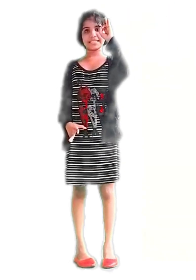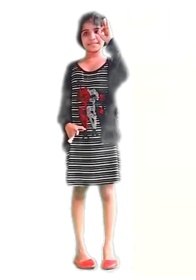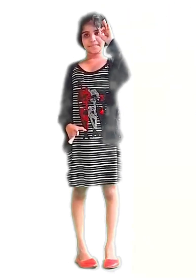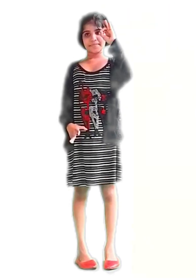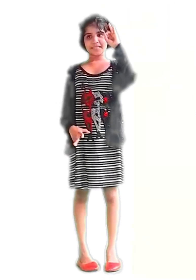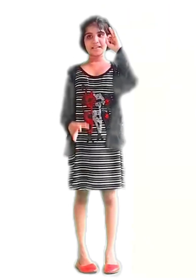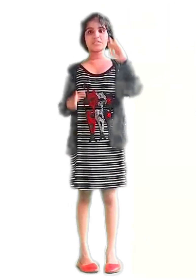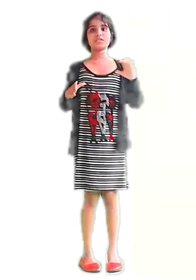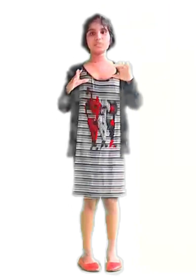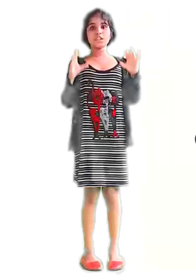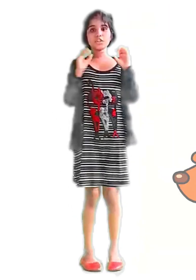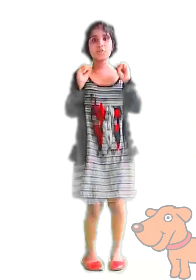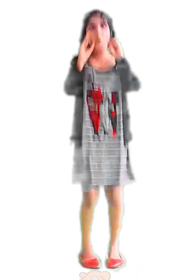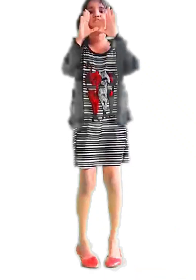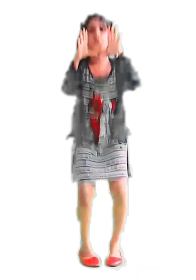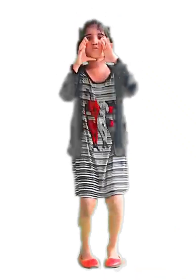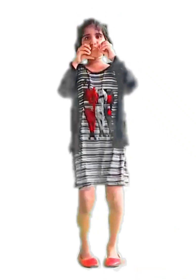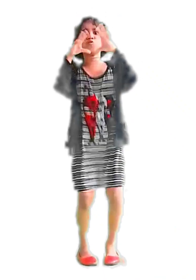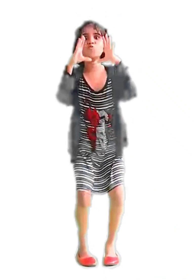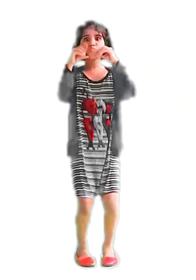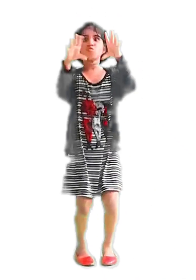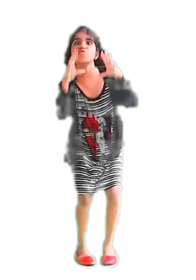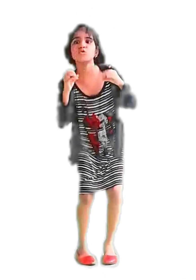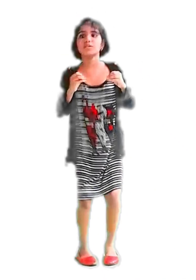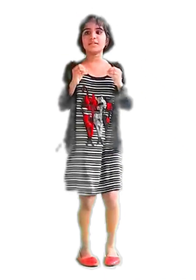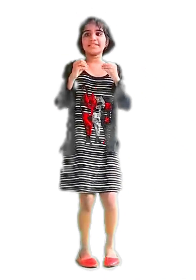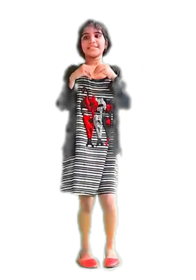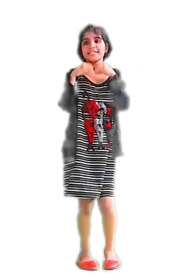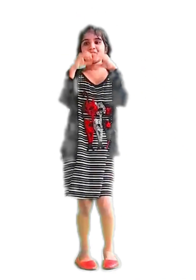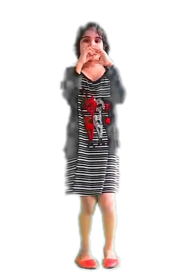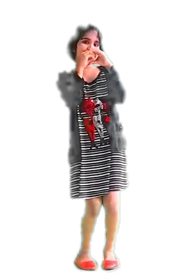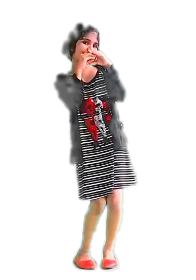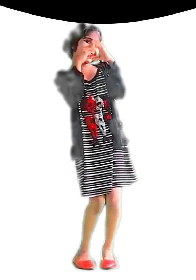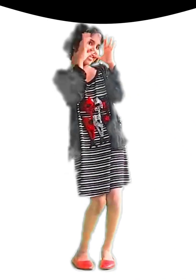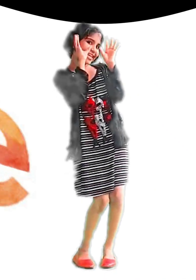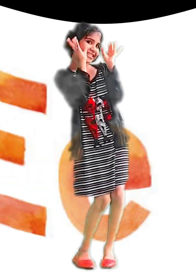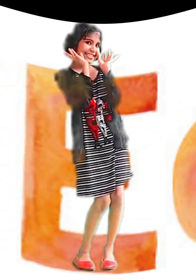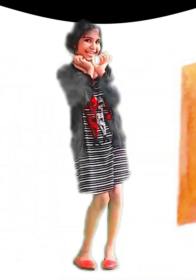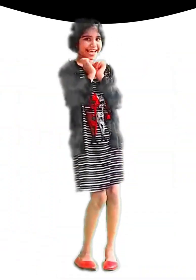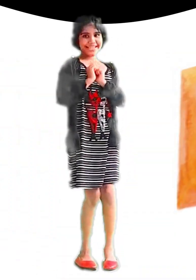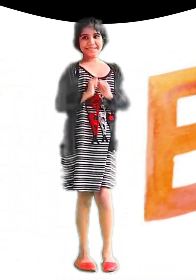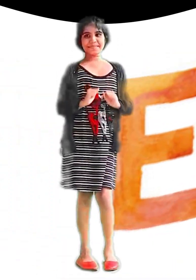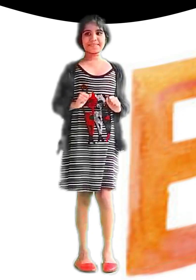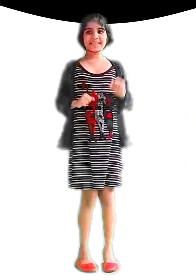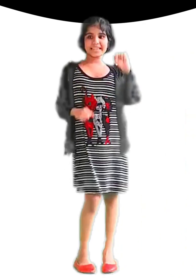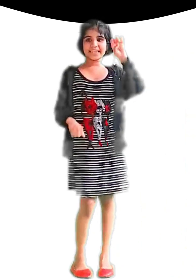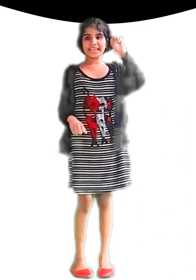D, D, dog. D, D, daisy. E,